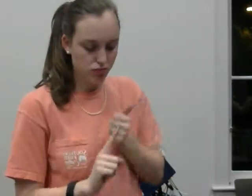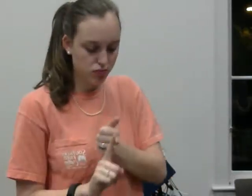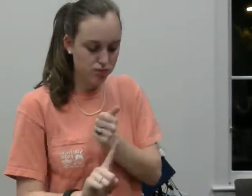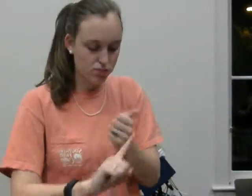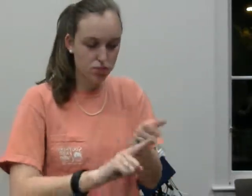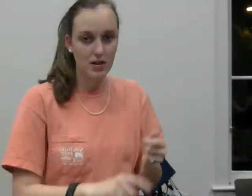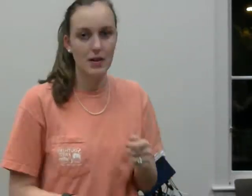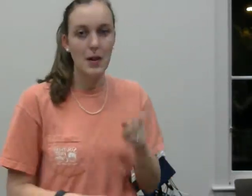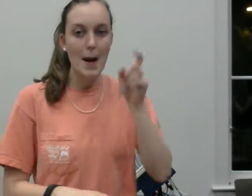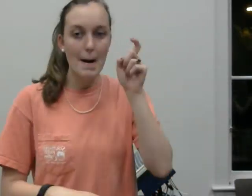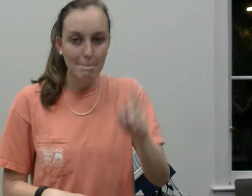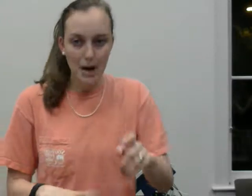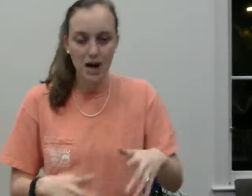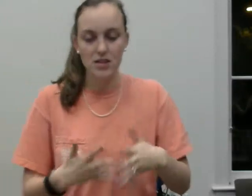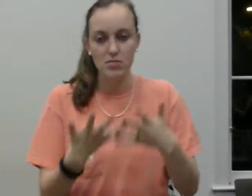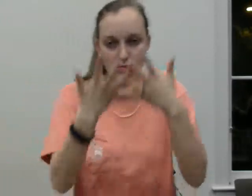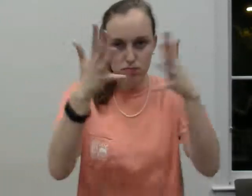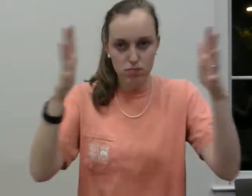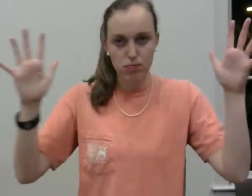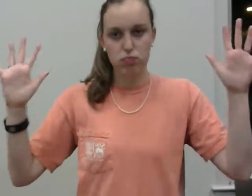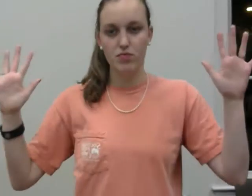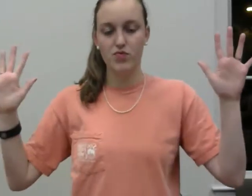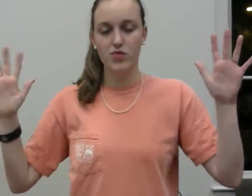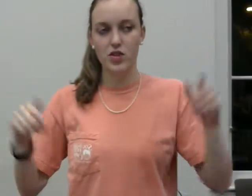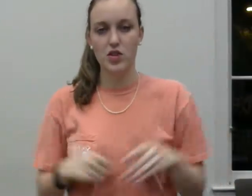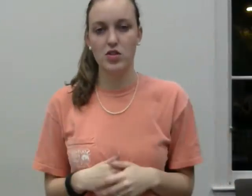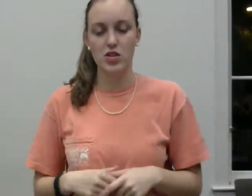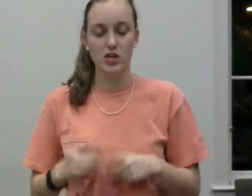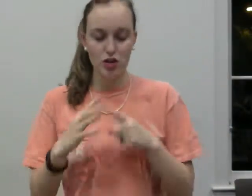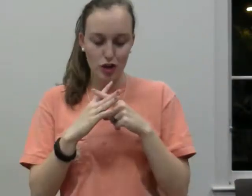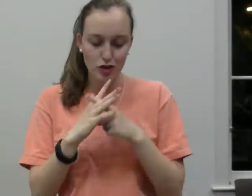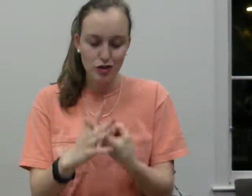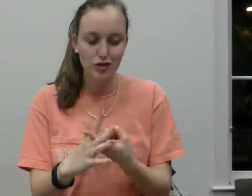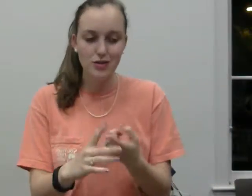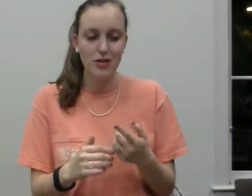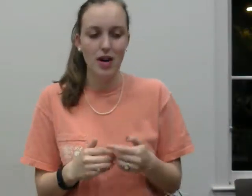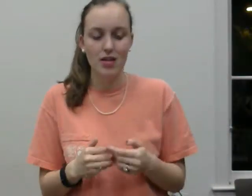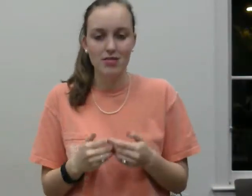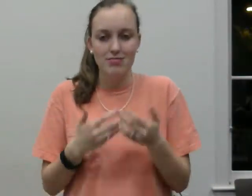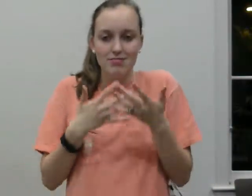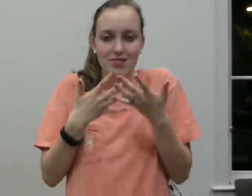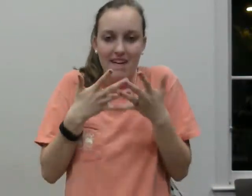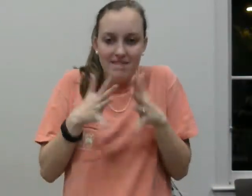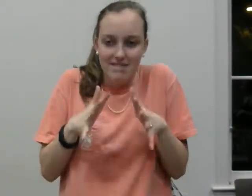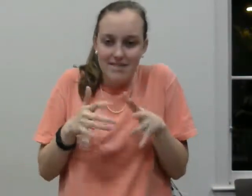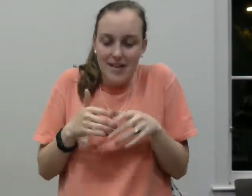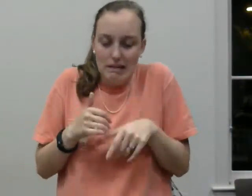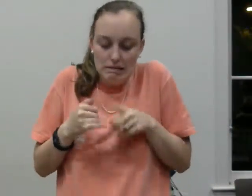to surrender, and this signaled the beginning of the end. From there, it wasn't going to be much longer until the war was officially